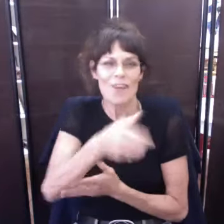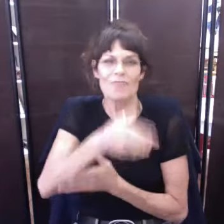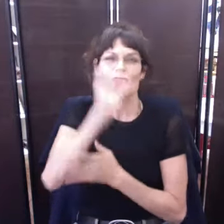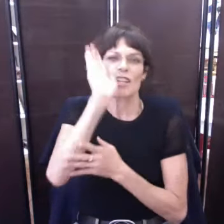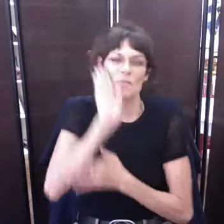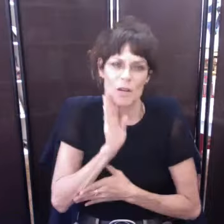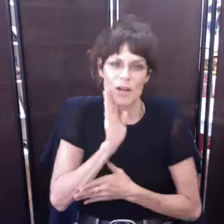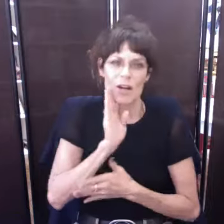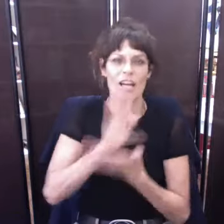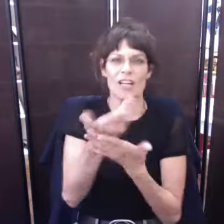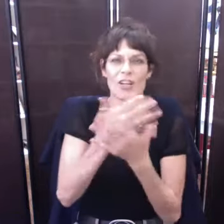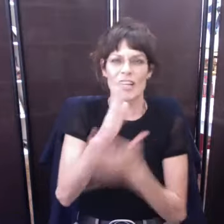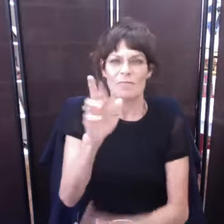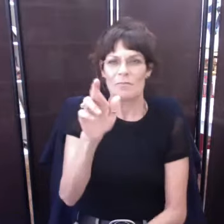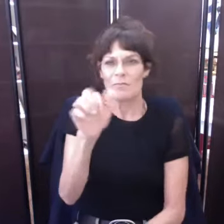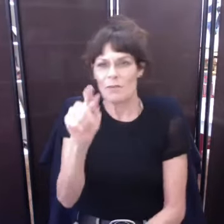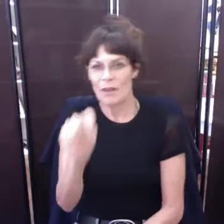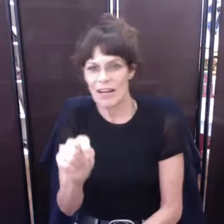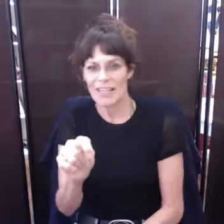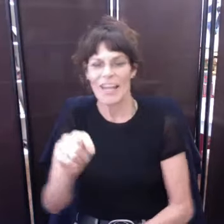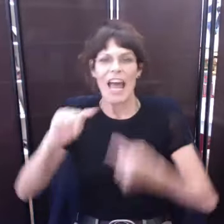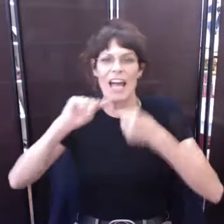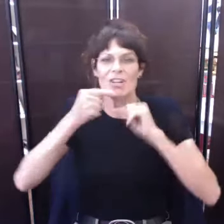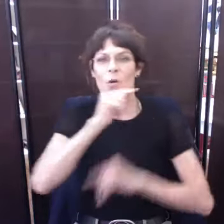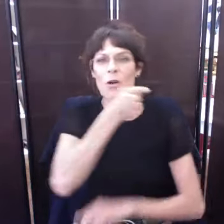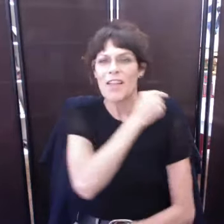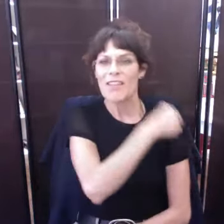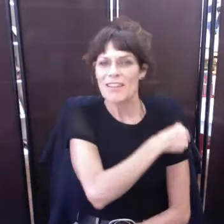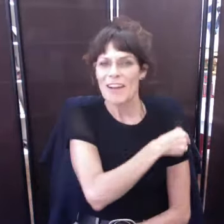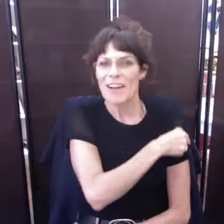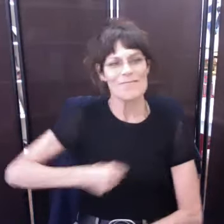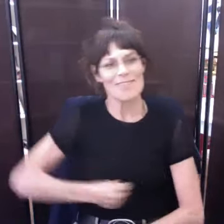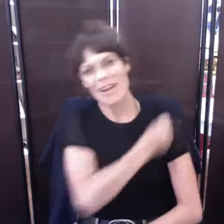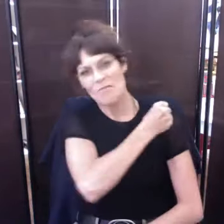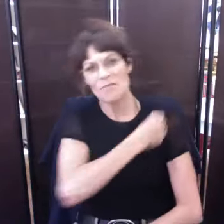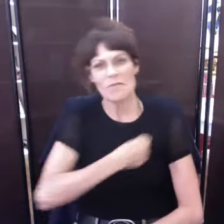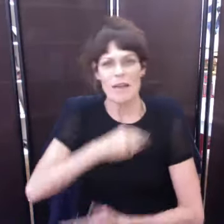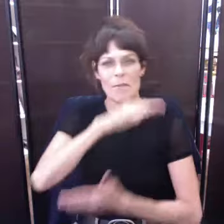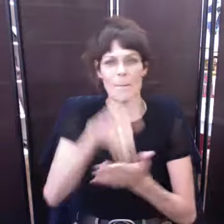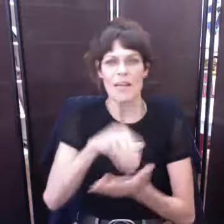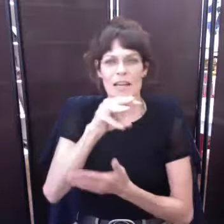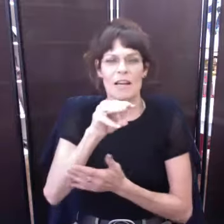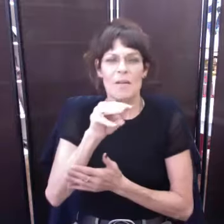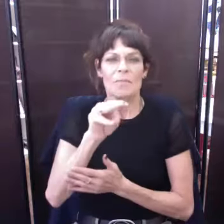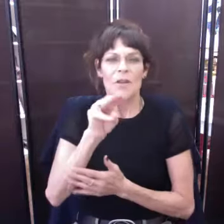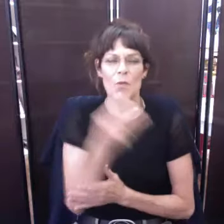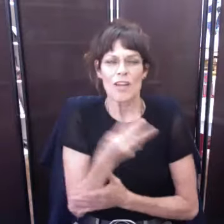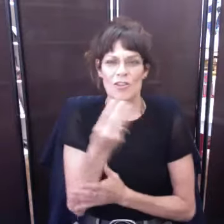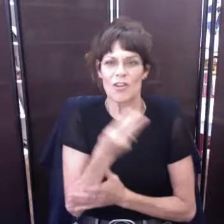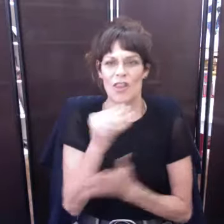cob. Yep, I'm a Midwesterner. That's what we did. And we did it at my parents' house because they had a big pool in the backyard, a big